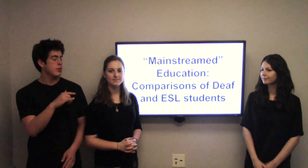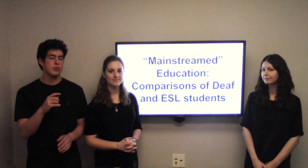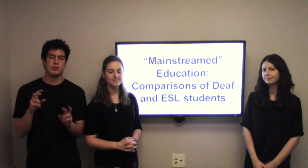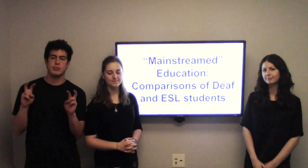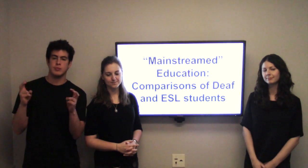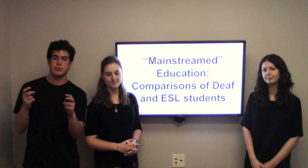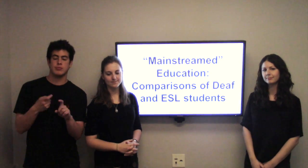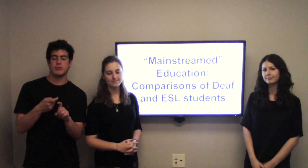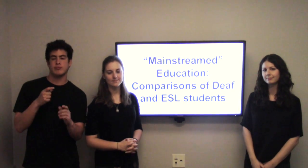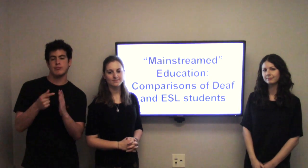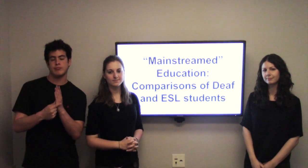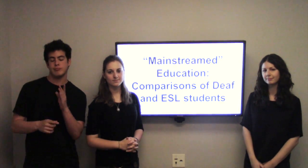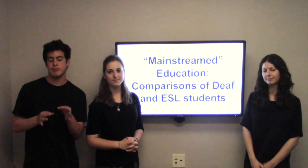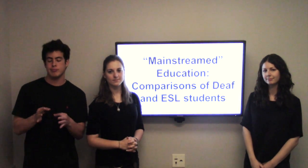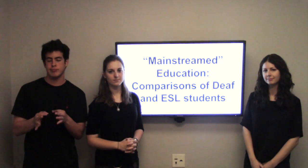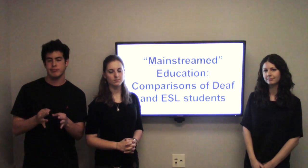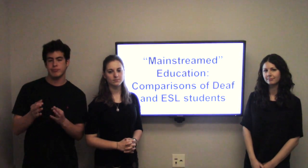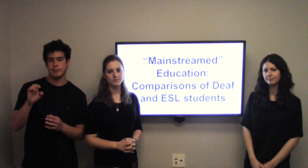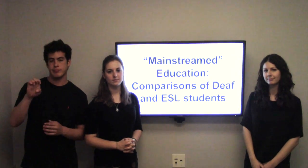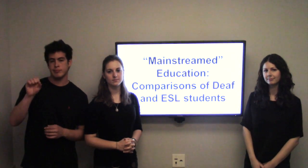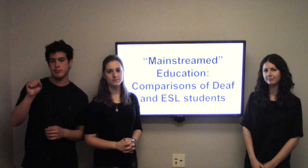That quote is from an article describing an ESL student.